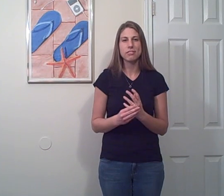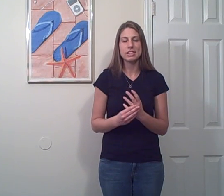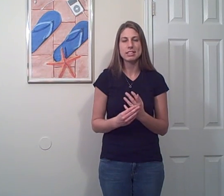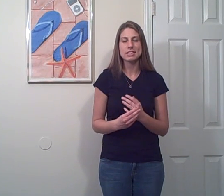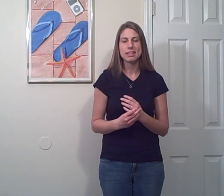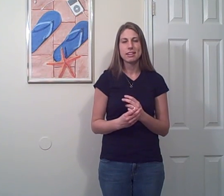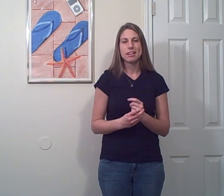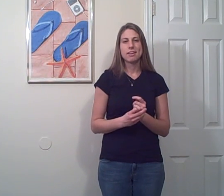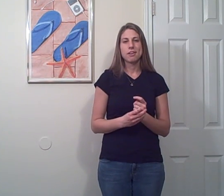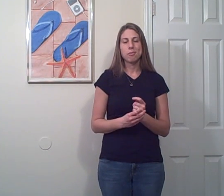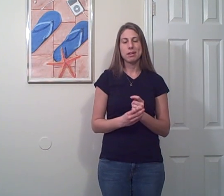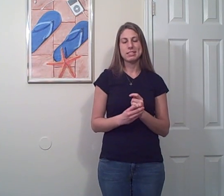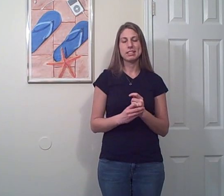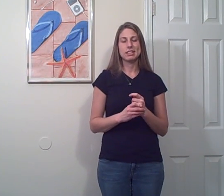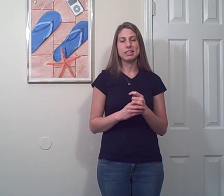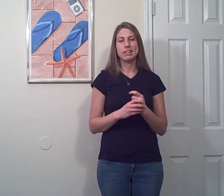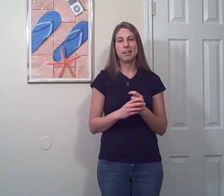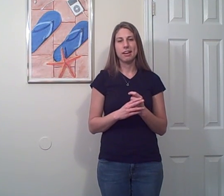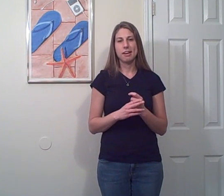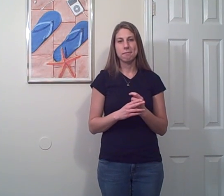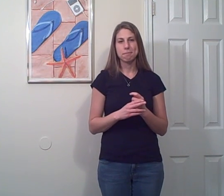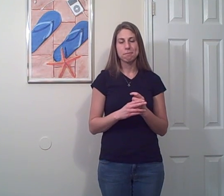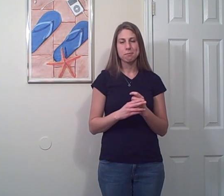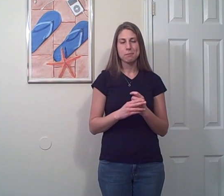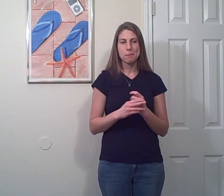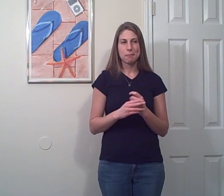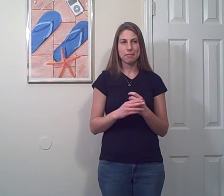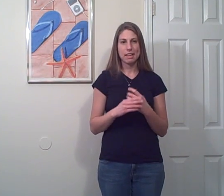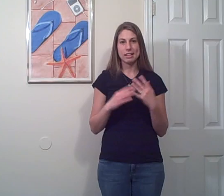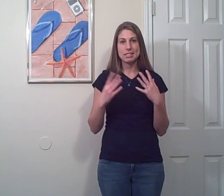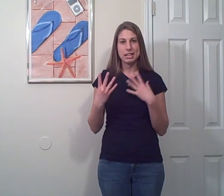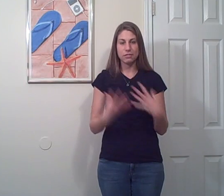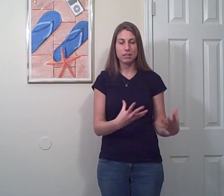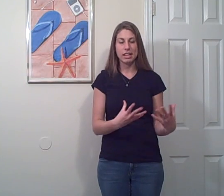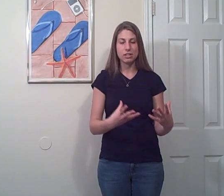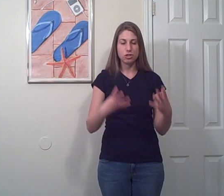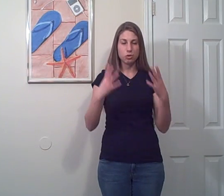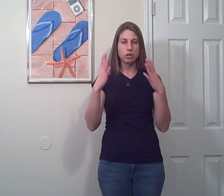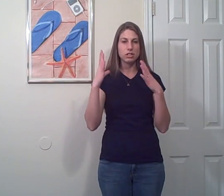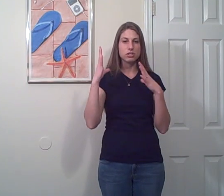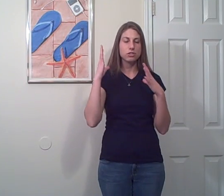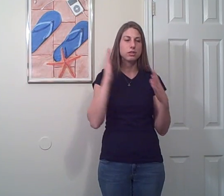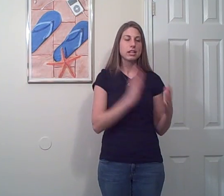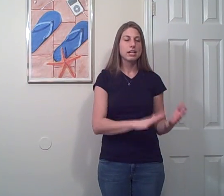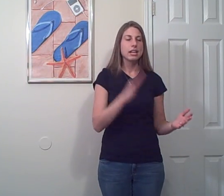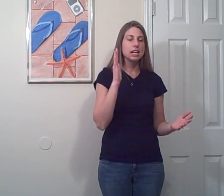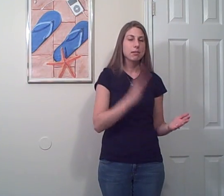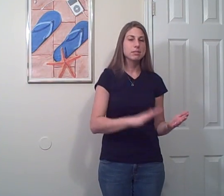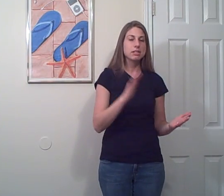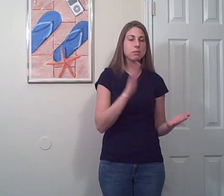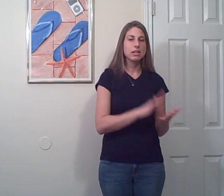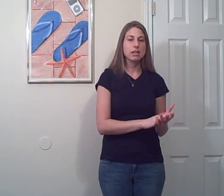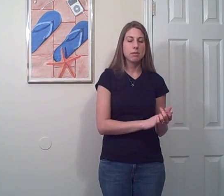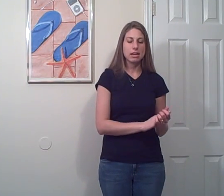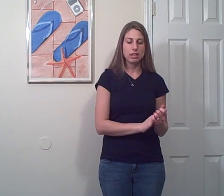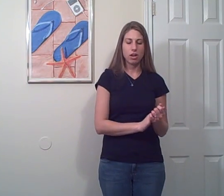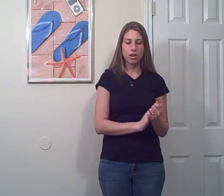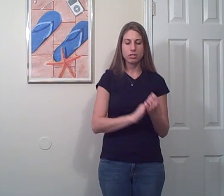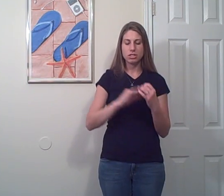is basically like sanctification. You're wanting to empty me and make it all Jesus.